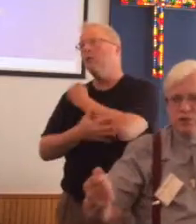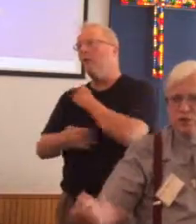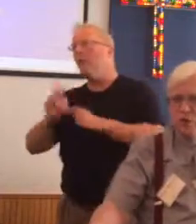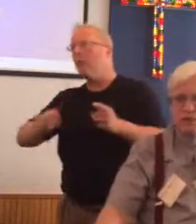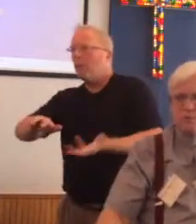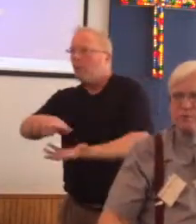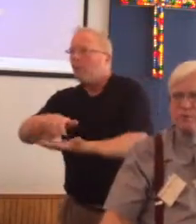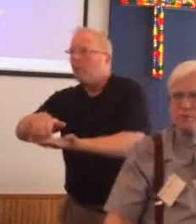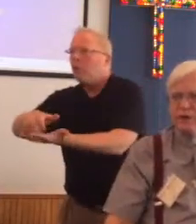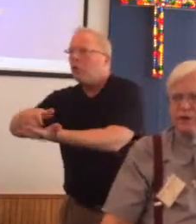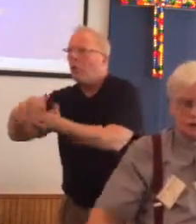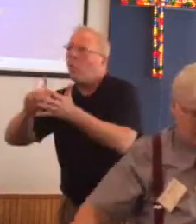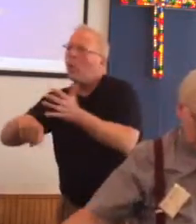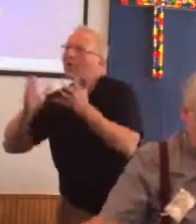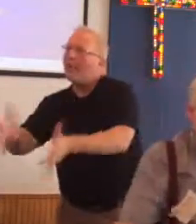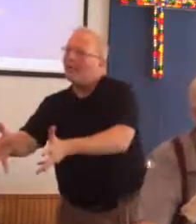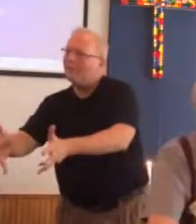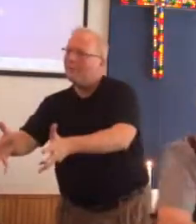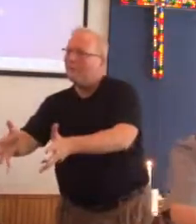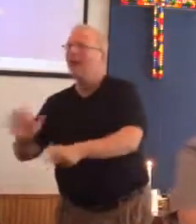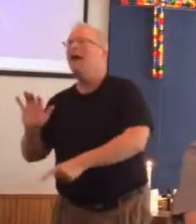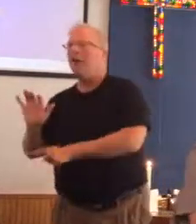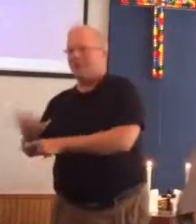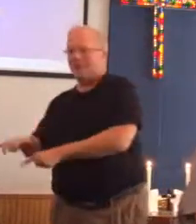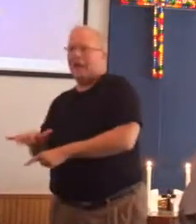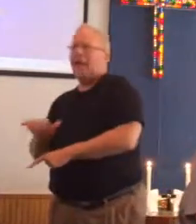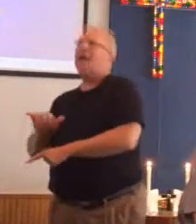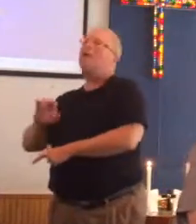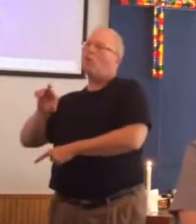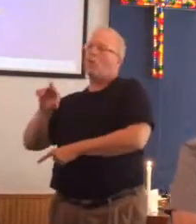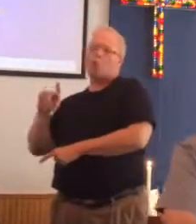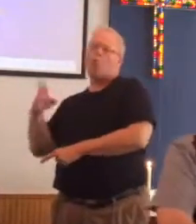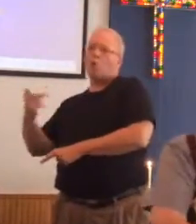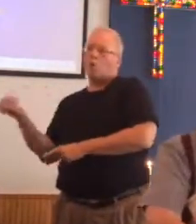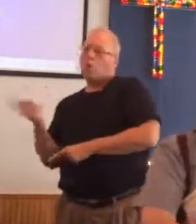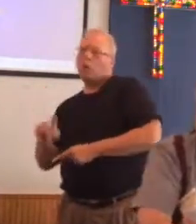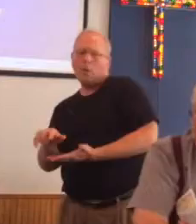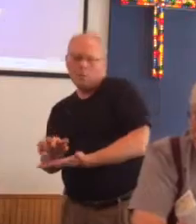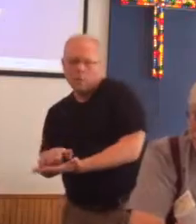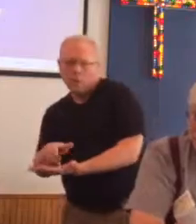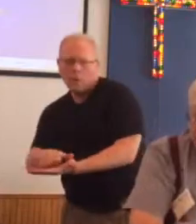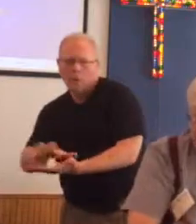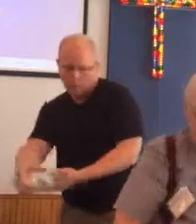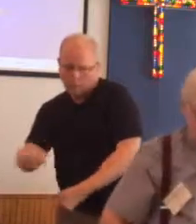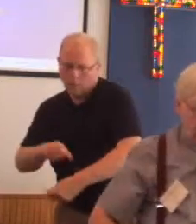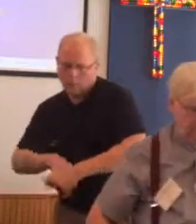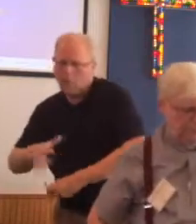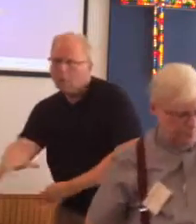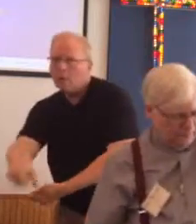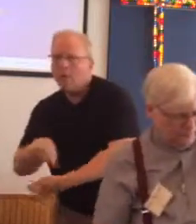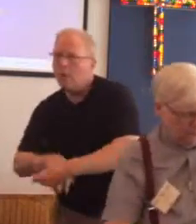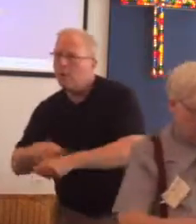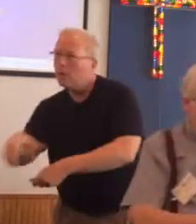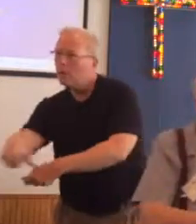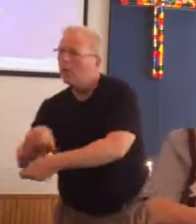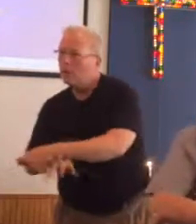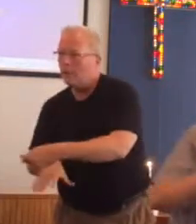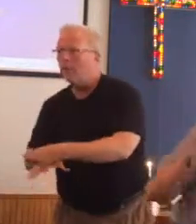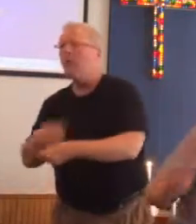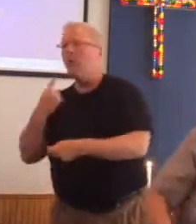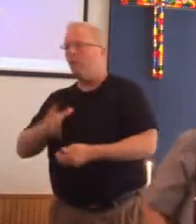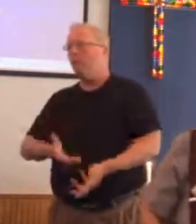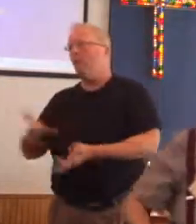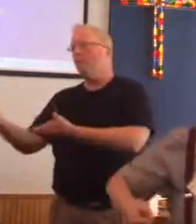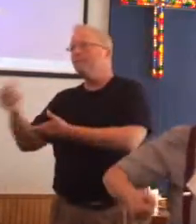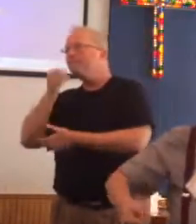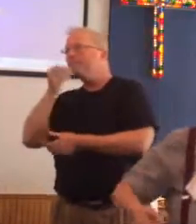So if there were stalks of wheat that fell to the ground when they gathered them up in their bundles, they would leave them. And the